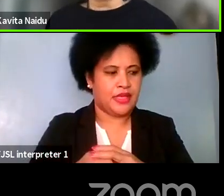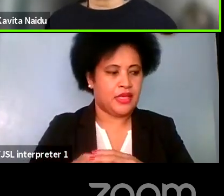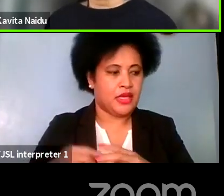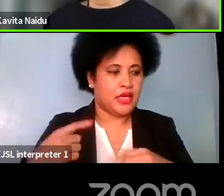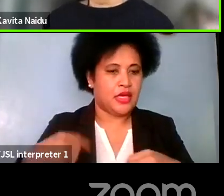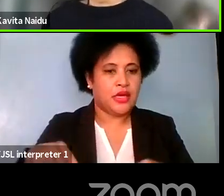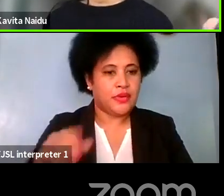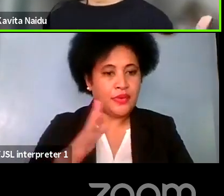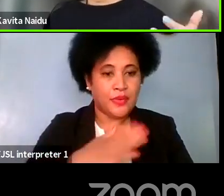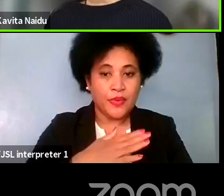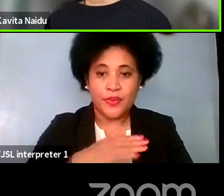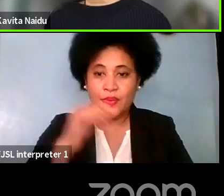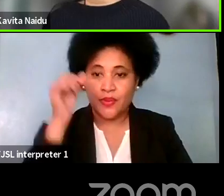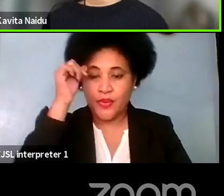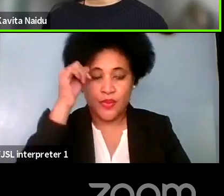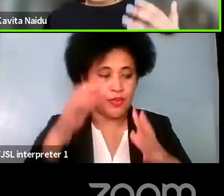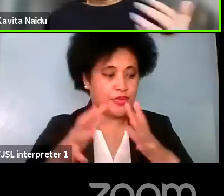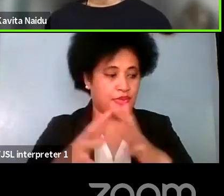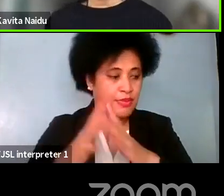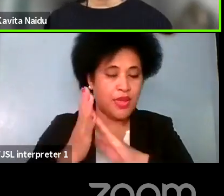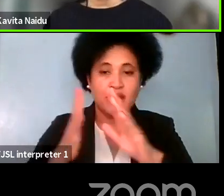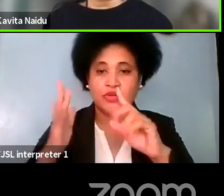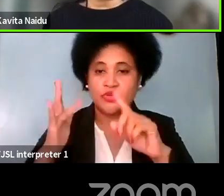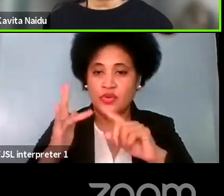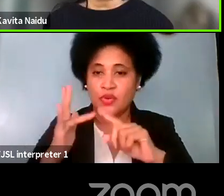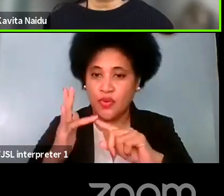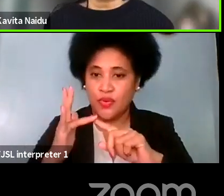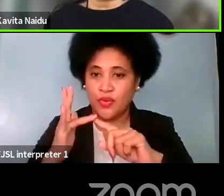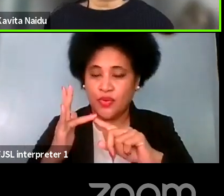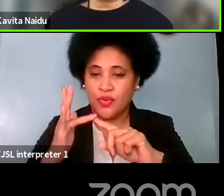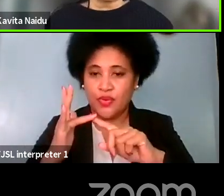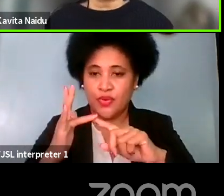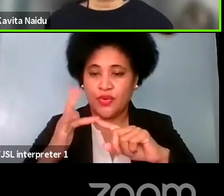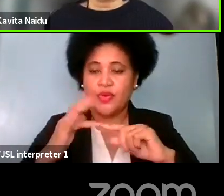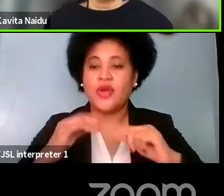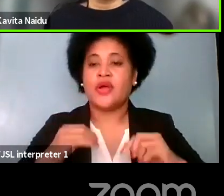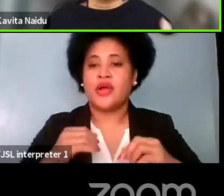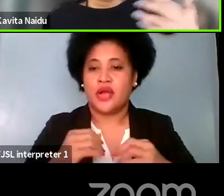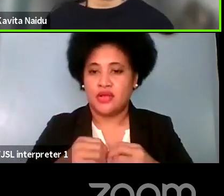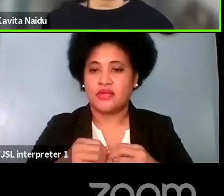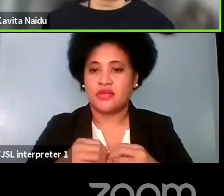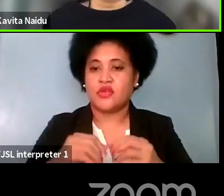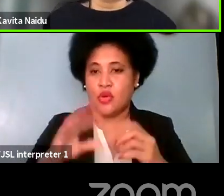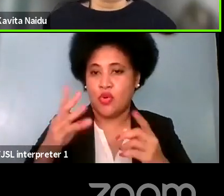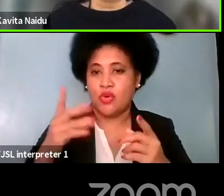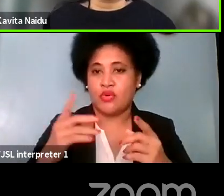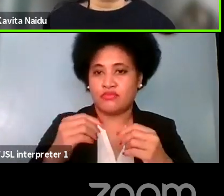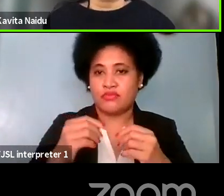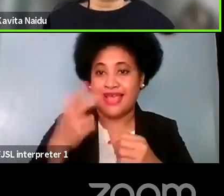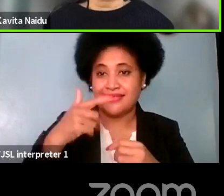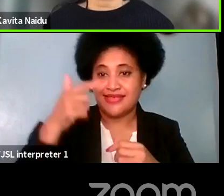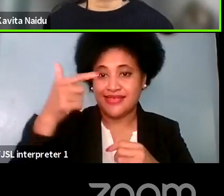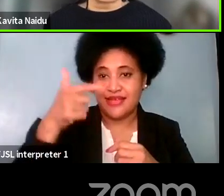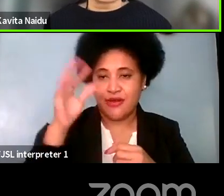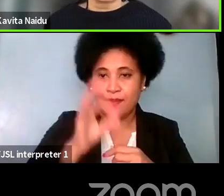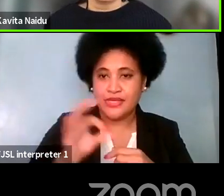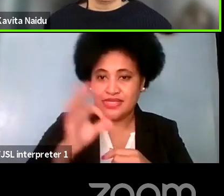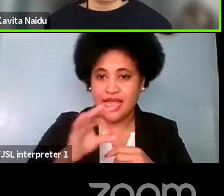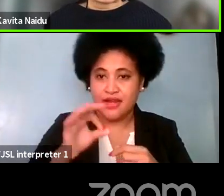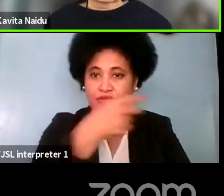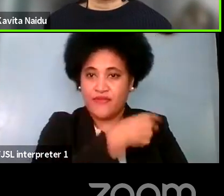WHO has actually said that 87% of these vaccines have gone to the world's wealthiest